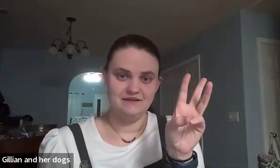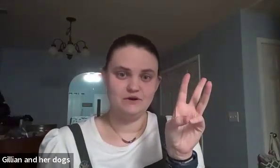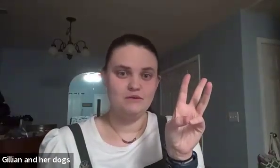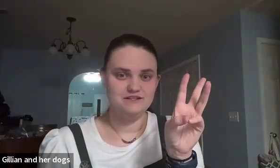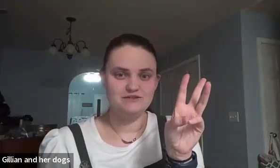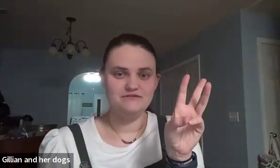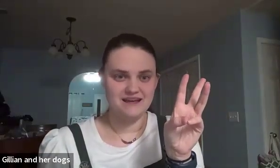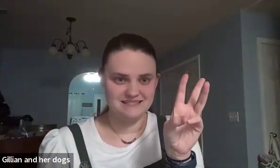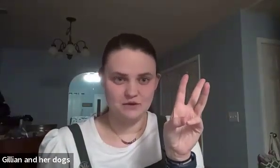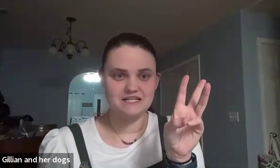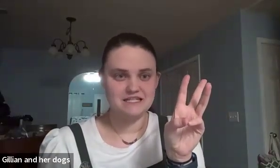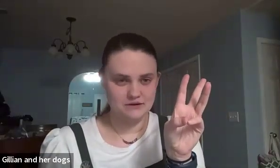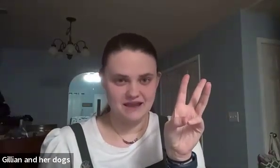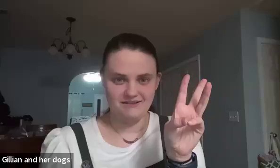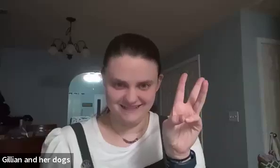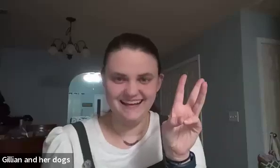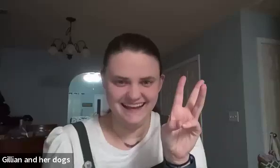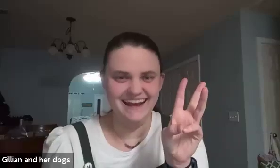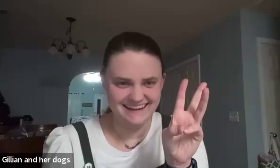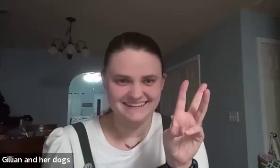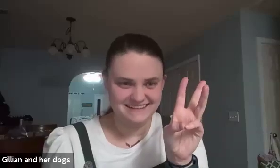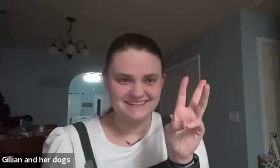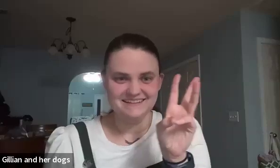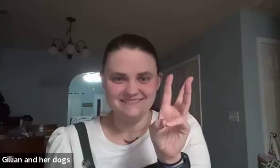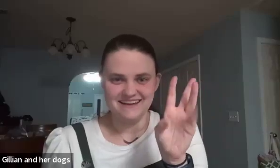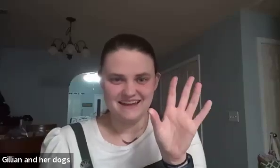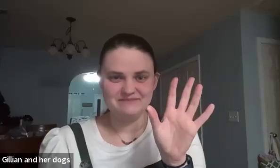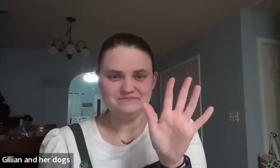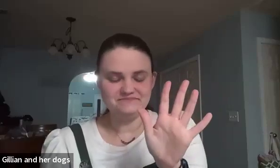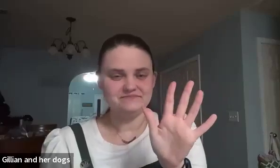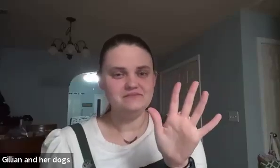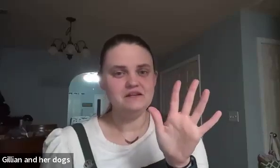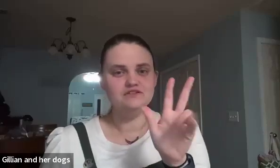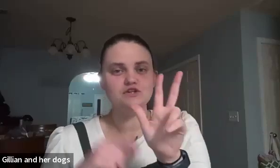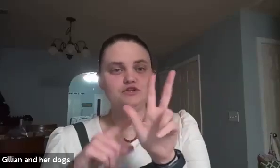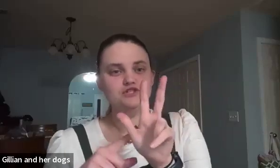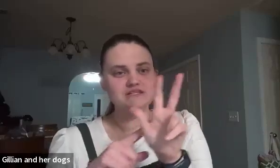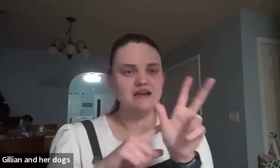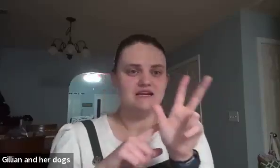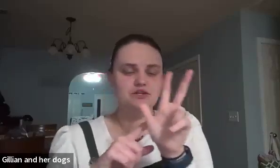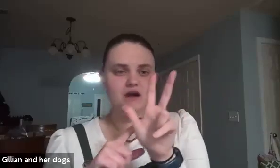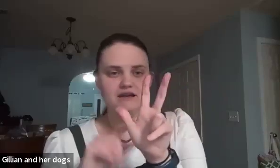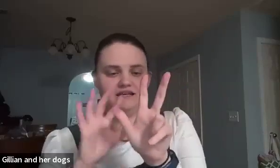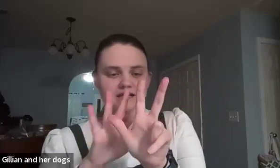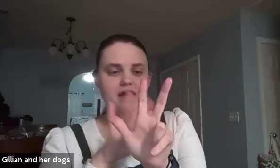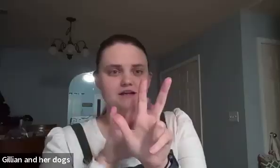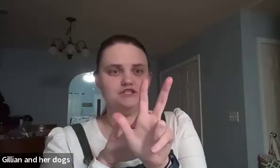If we're going too fast, tell me to slow down. Okay. So you kind of keep actually